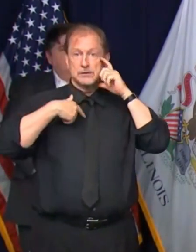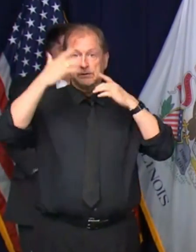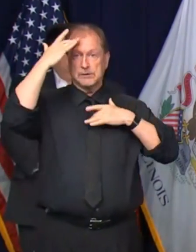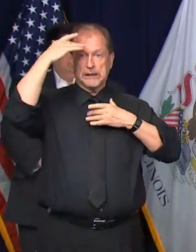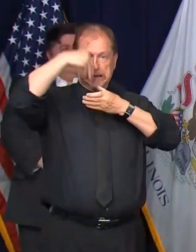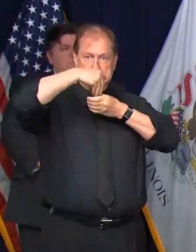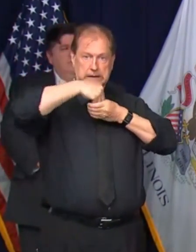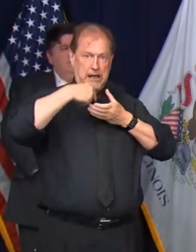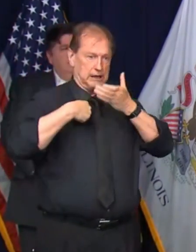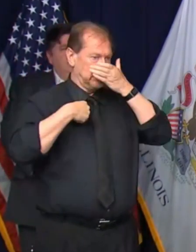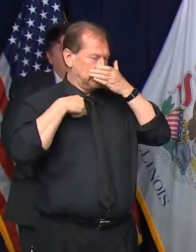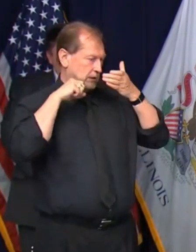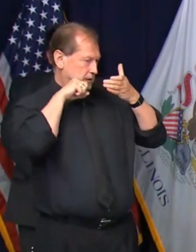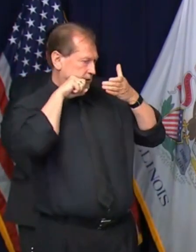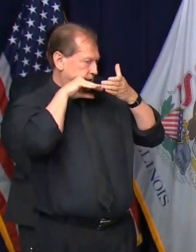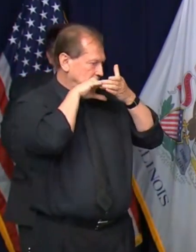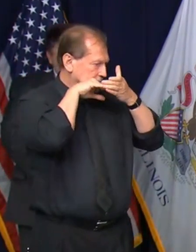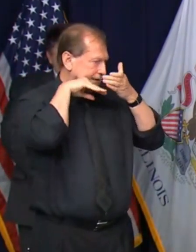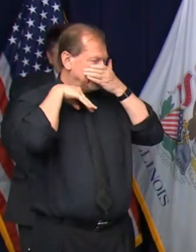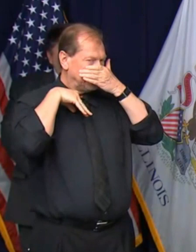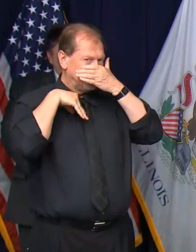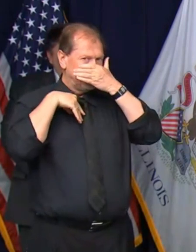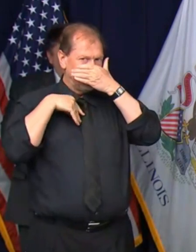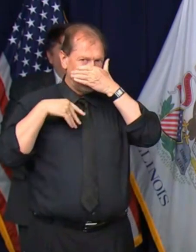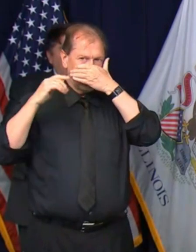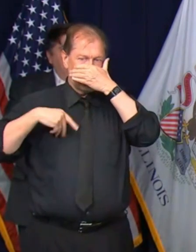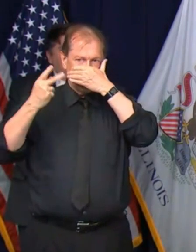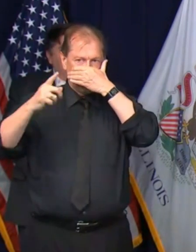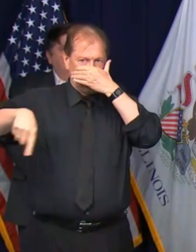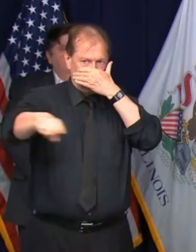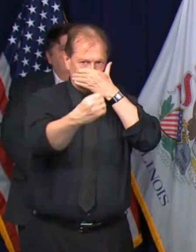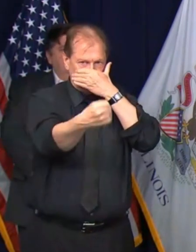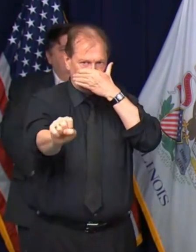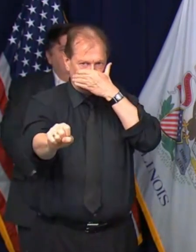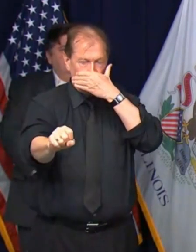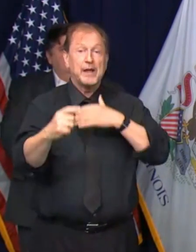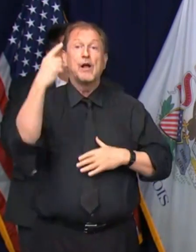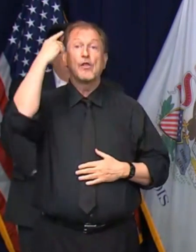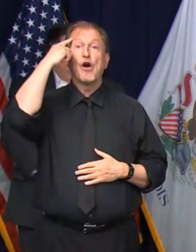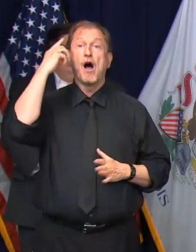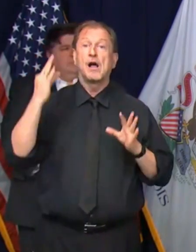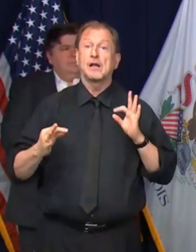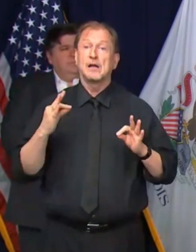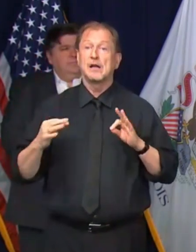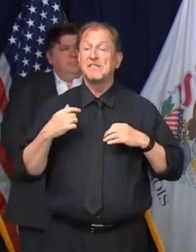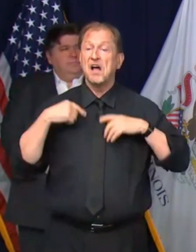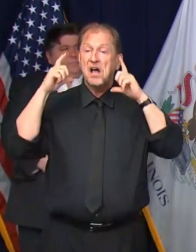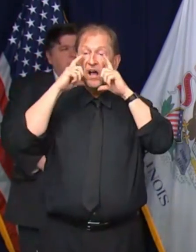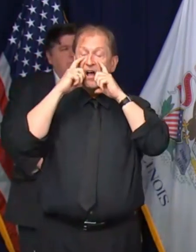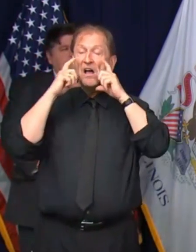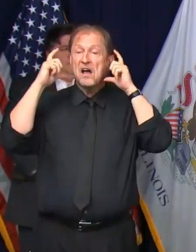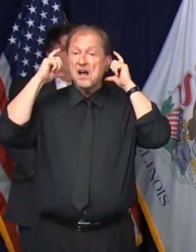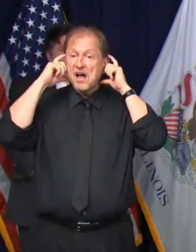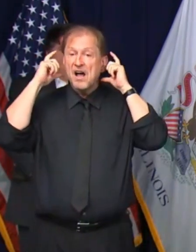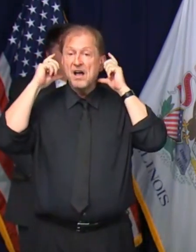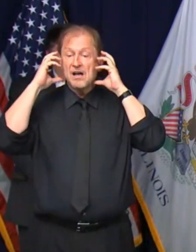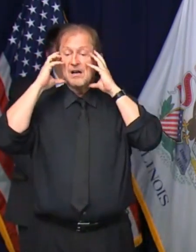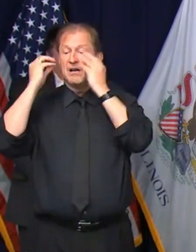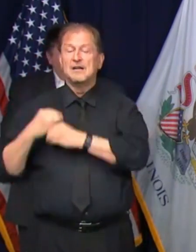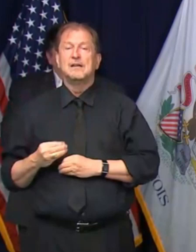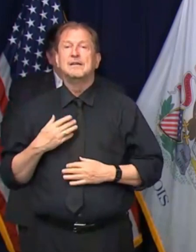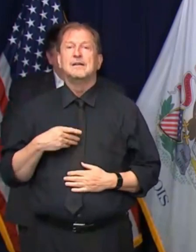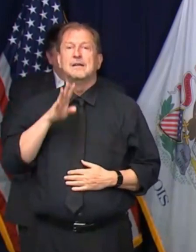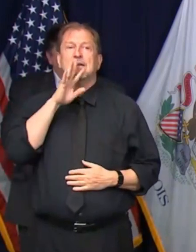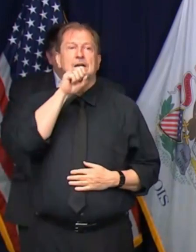at a place of business, an establishment, and they thought that they were spewing out virus, that would suggest that